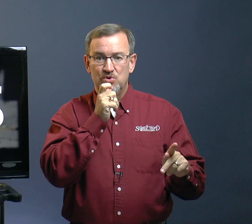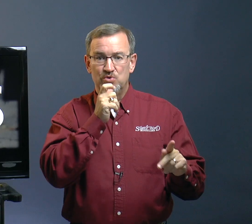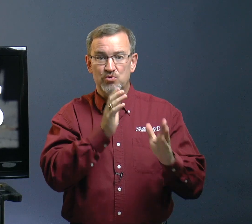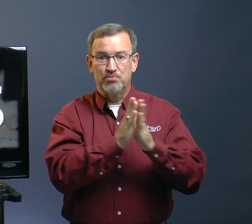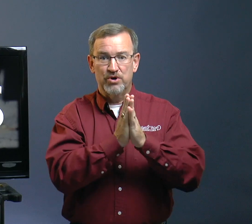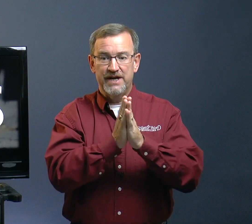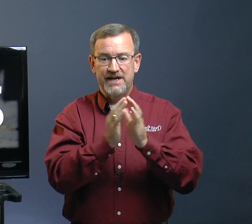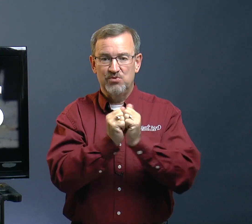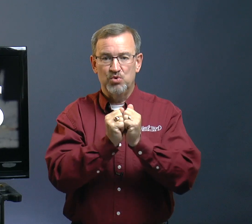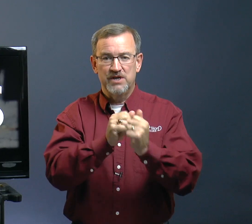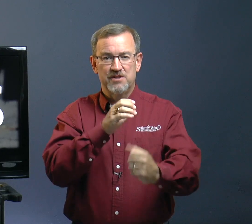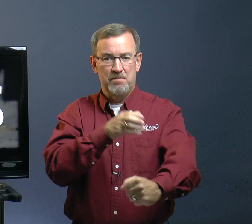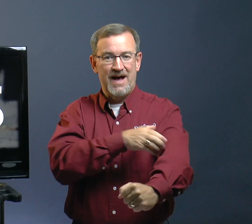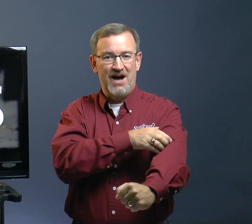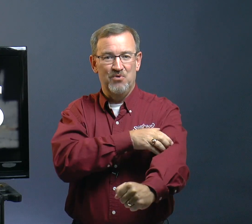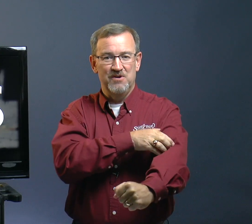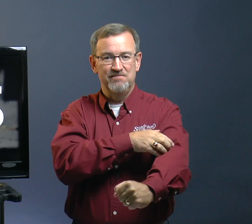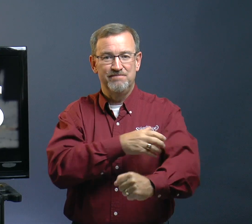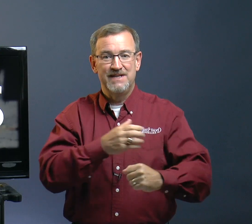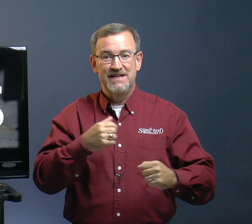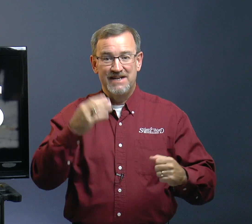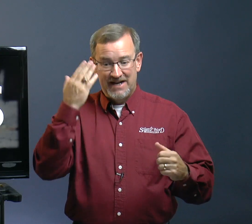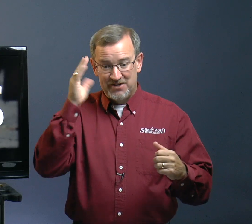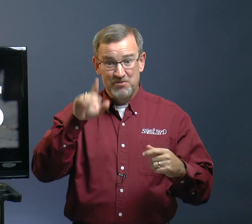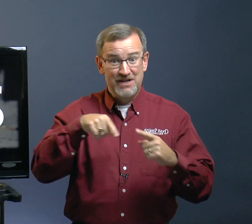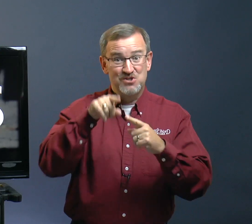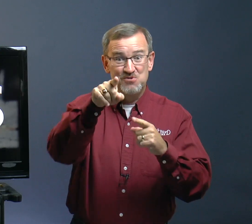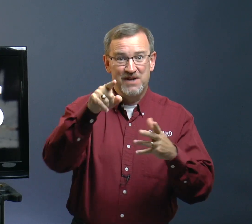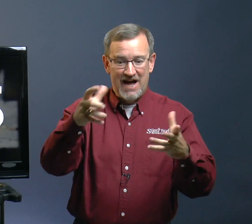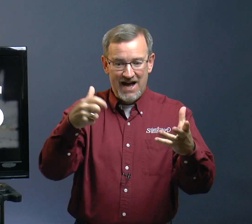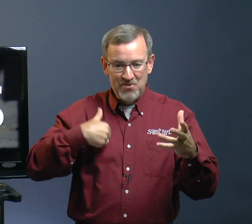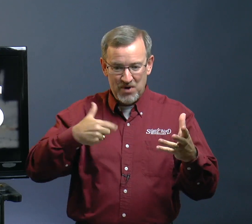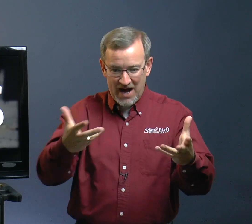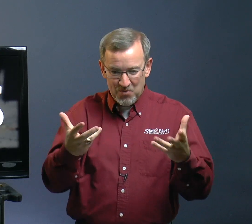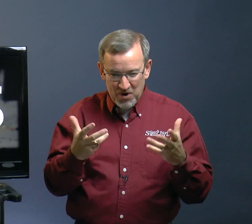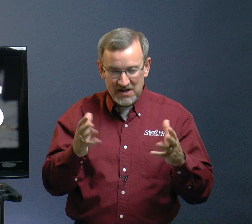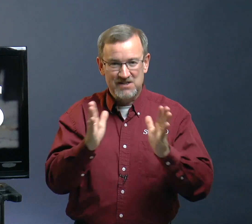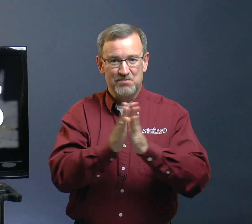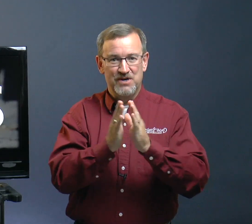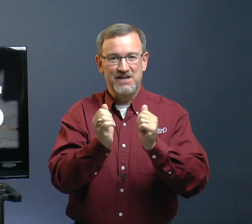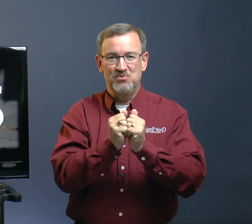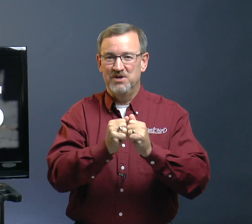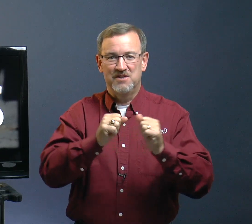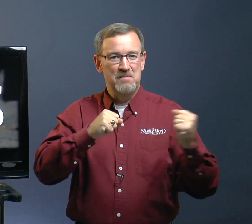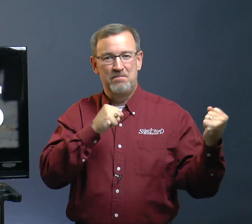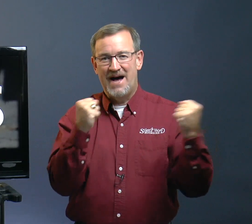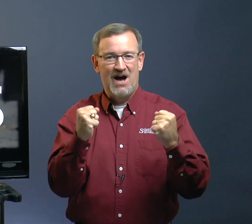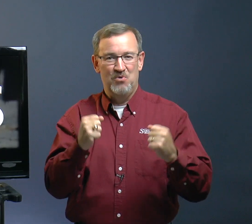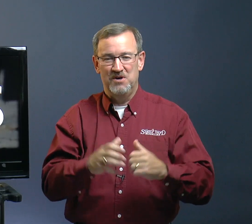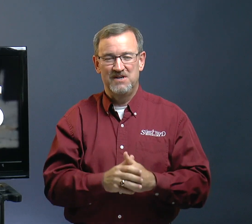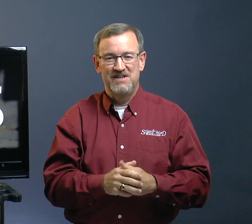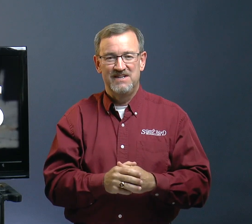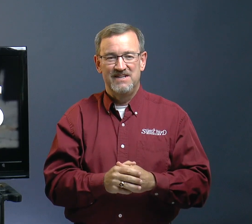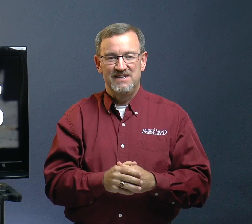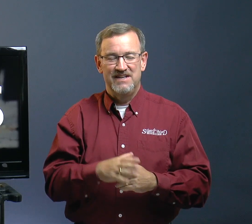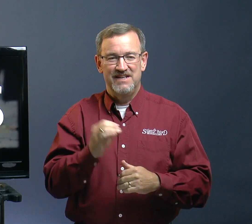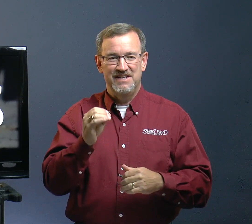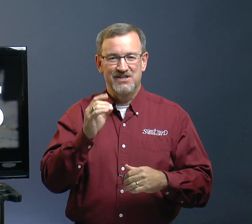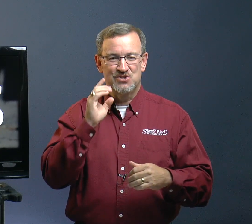who prayed with power. I don't know about you, but I want to pray with power. And so